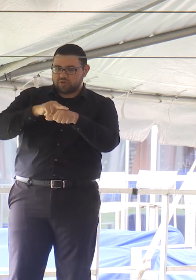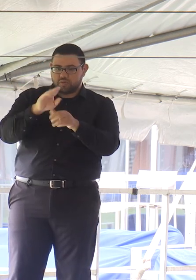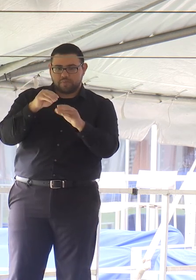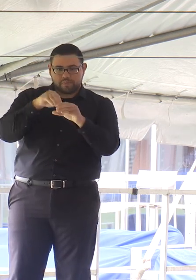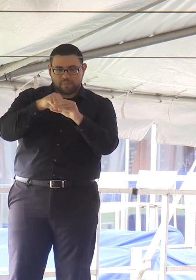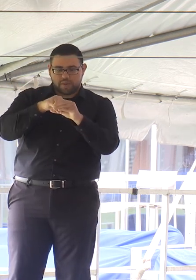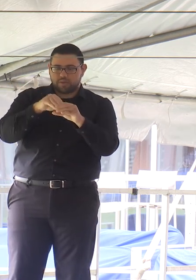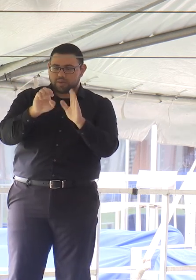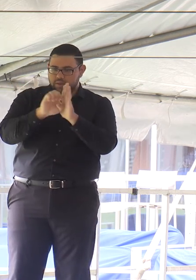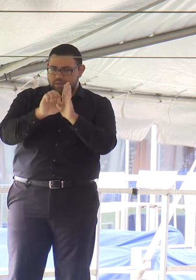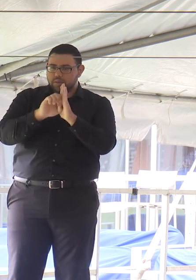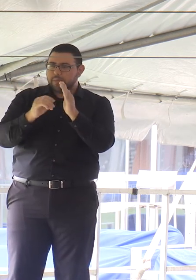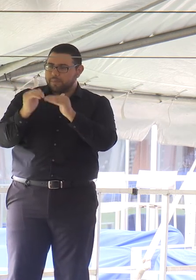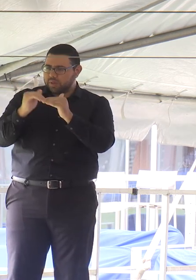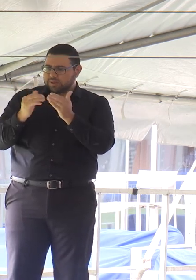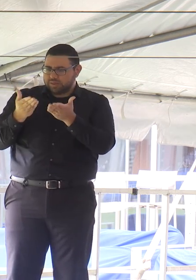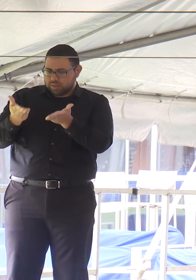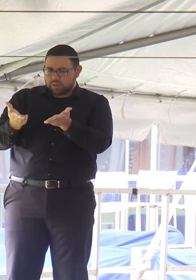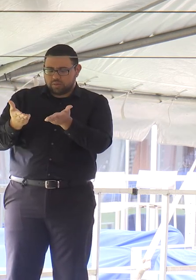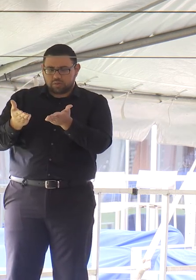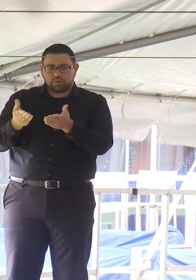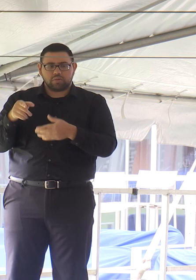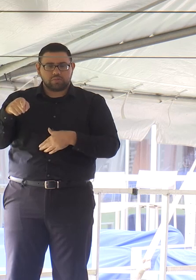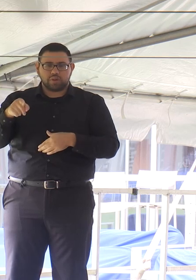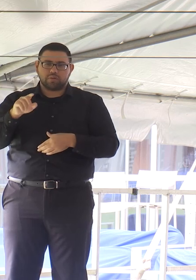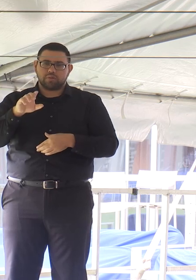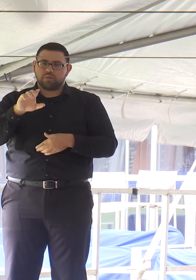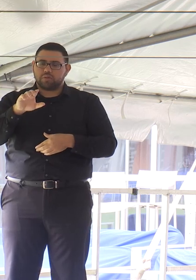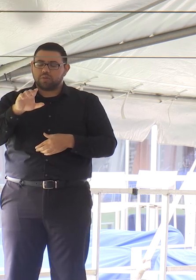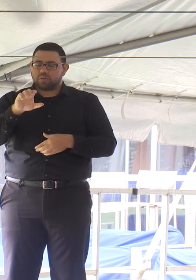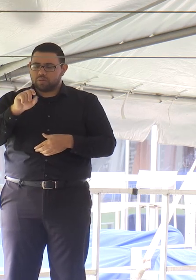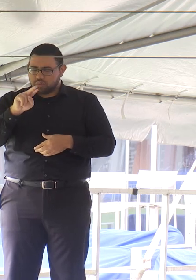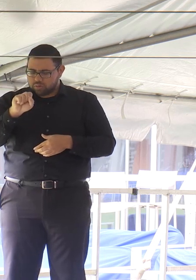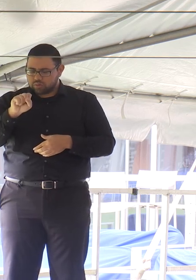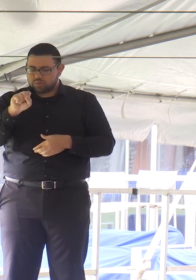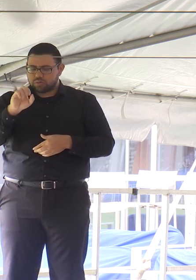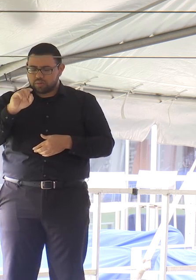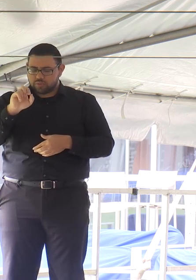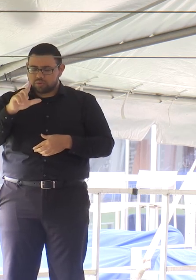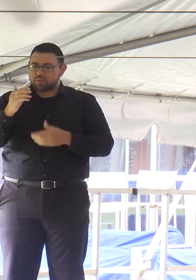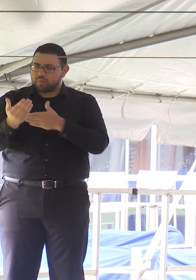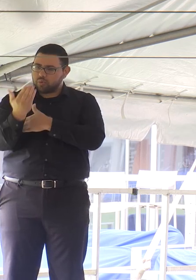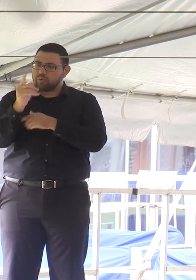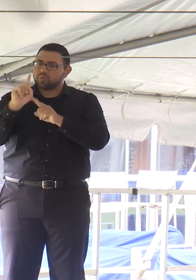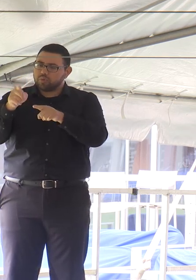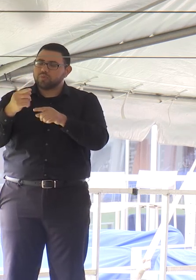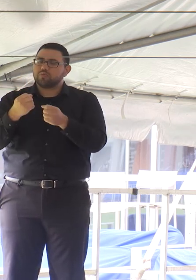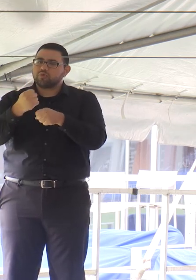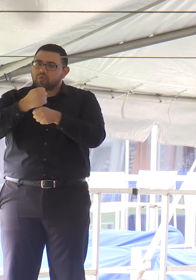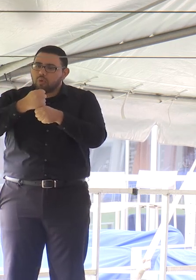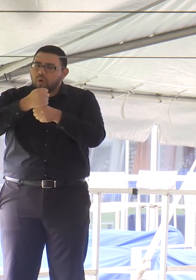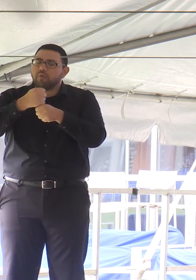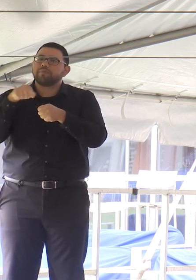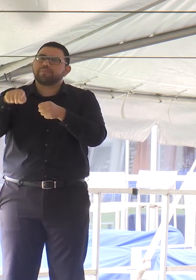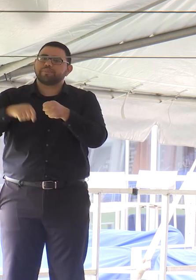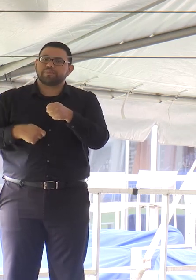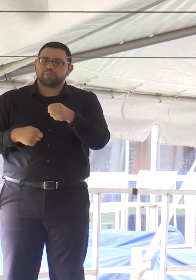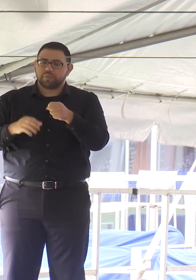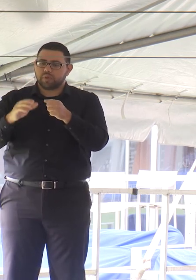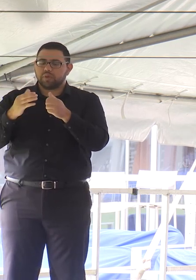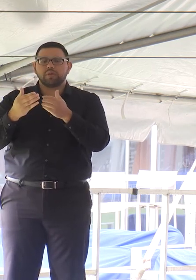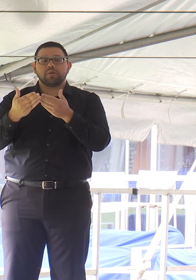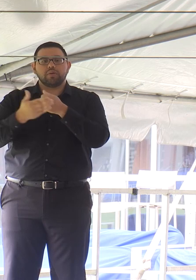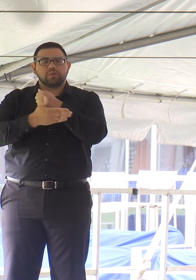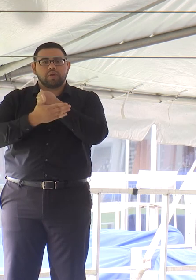Edinburgh, right there, the building's still there, it's Plains Capital now. And in the mornings, we'd have coffee. It'd be the county